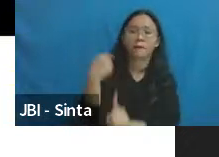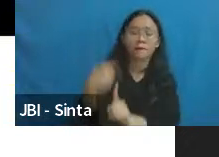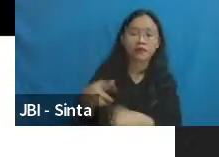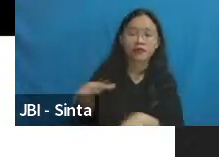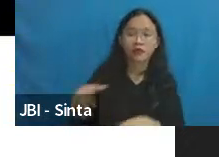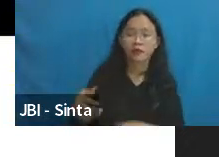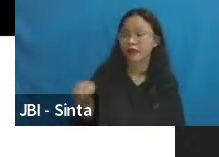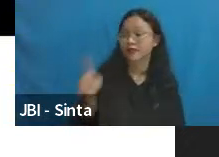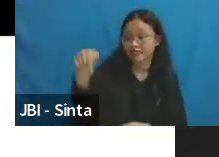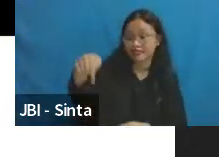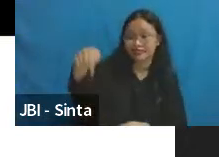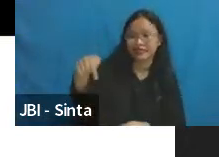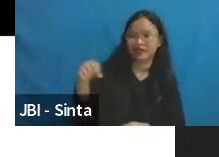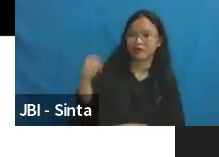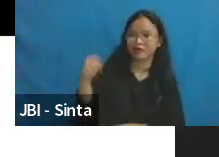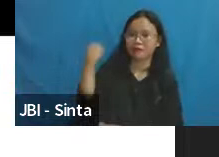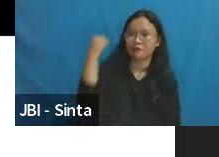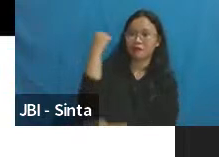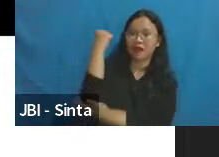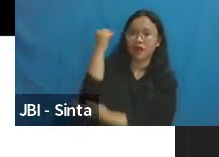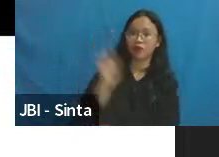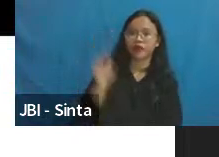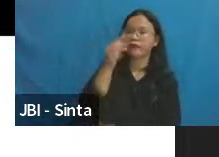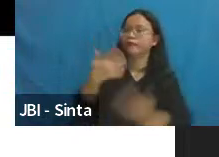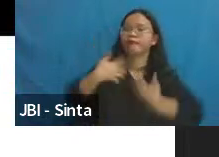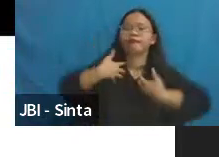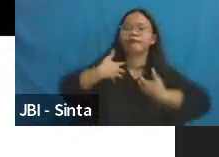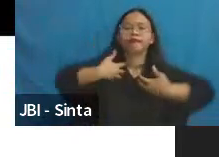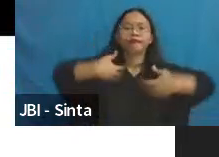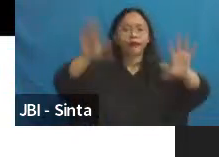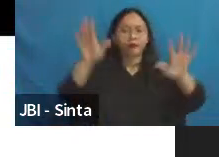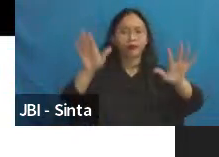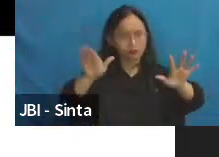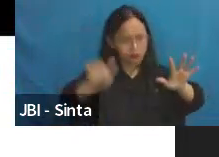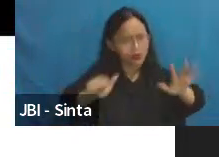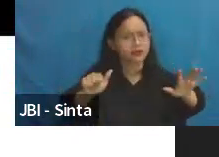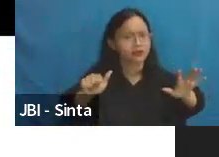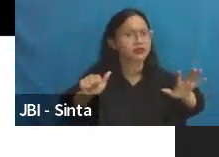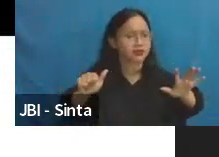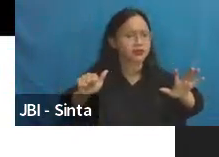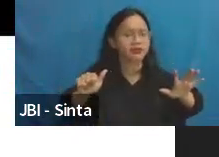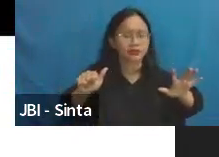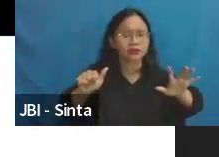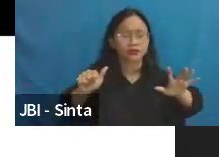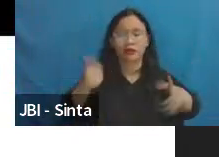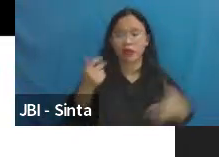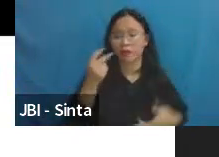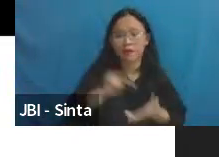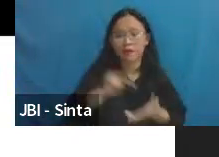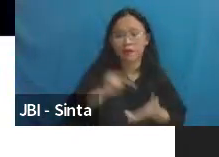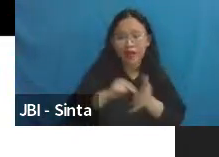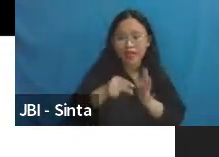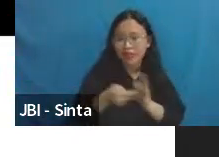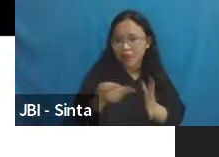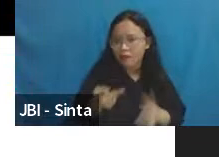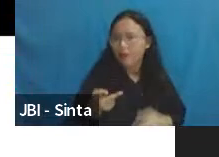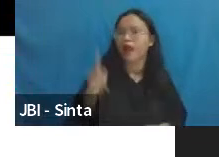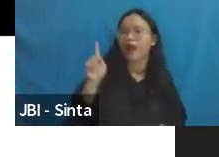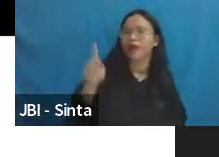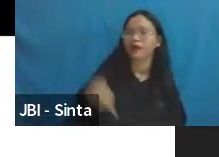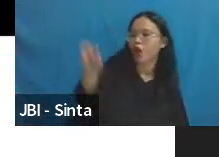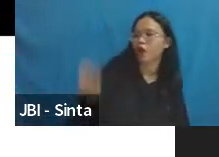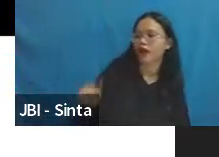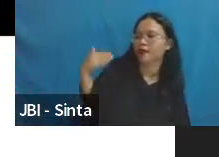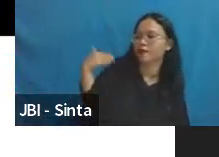accountability on the government part of government actors such as the army or the police when violations to human